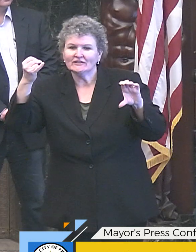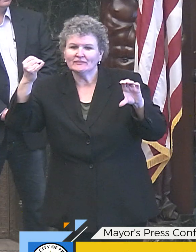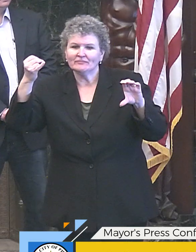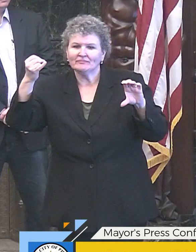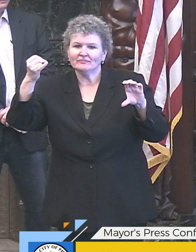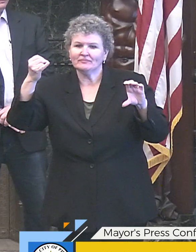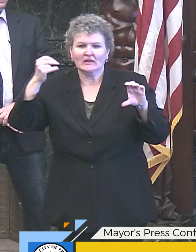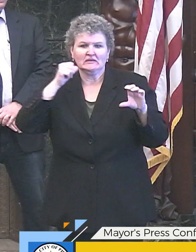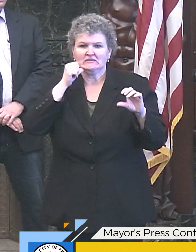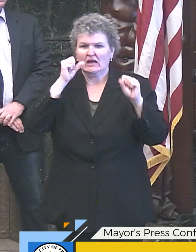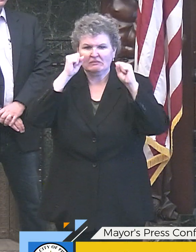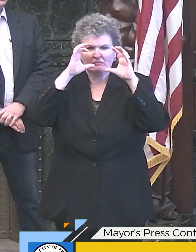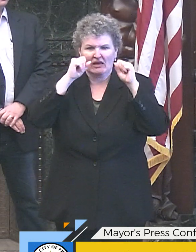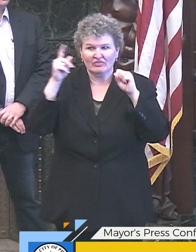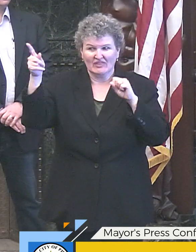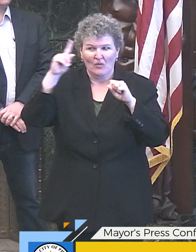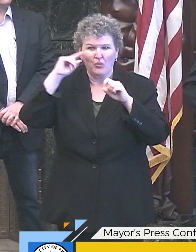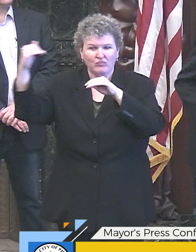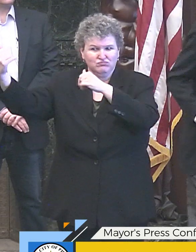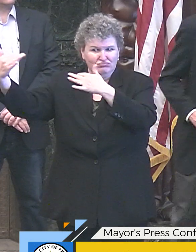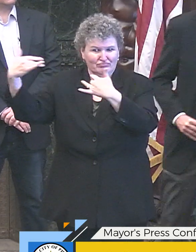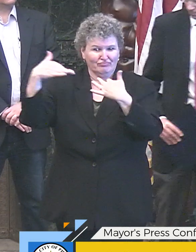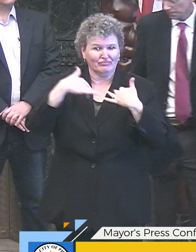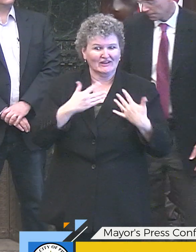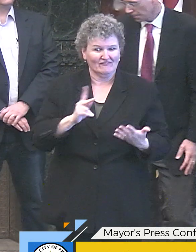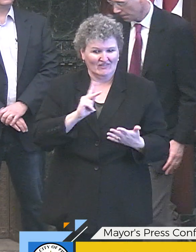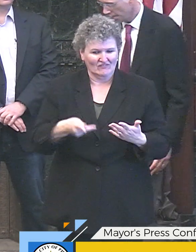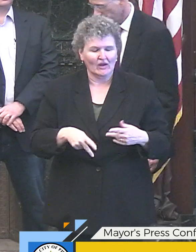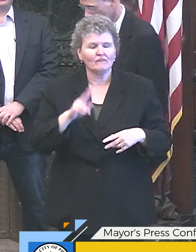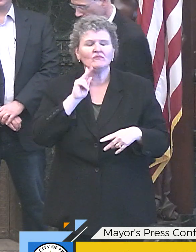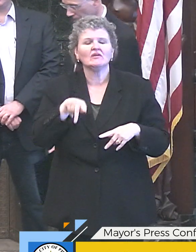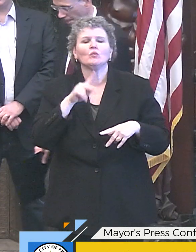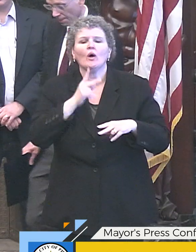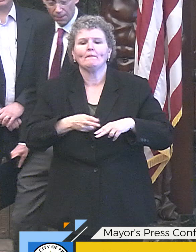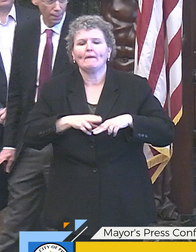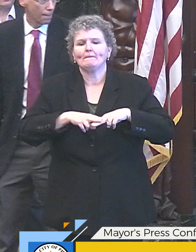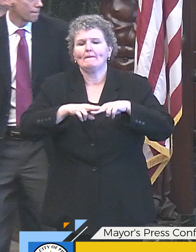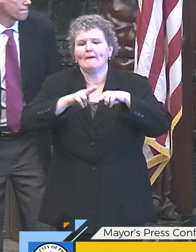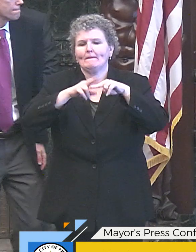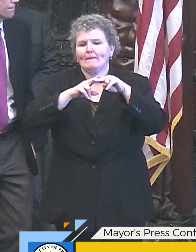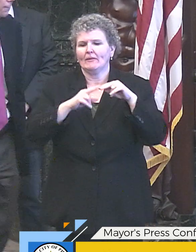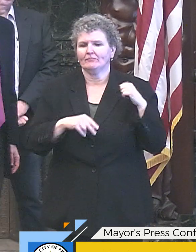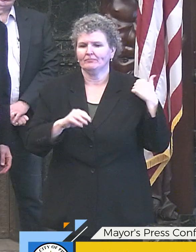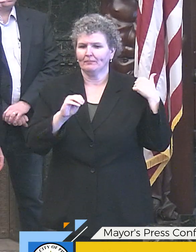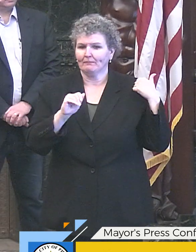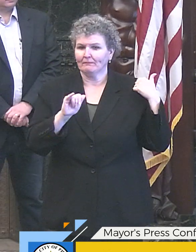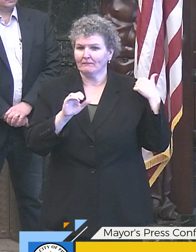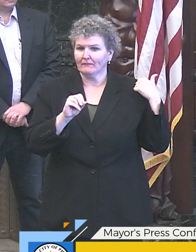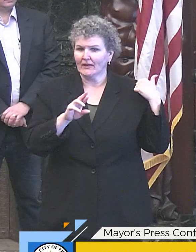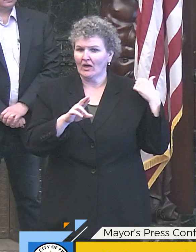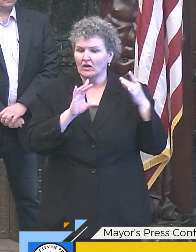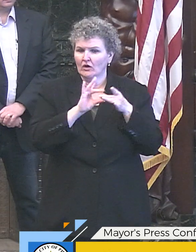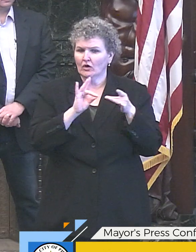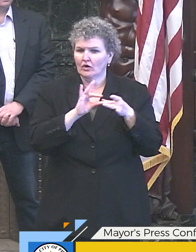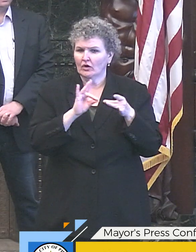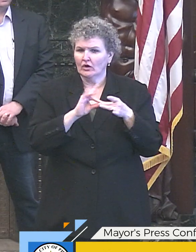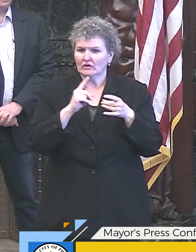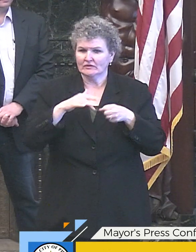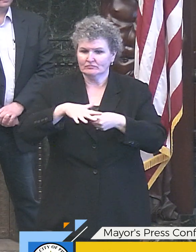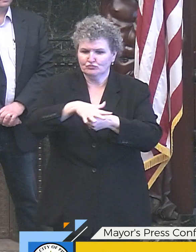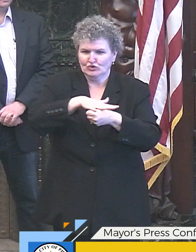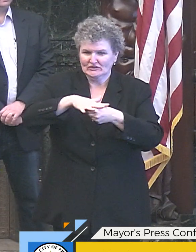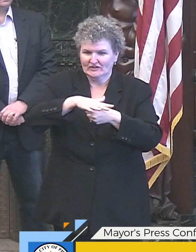future. Thank you. But also remember that we're a regional medical center, and people who live